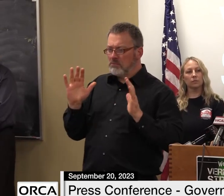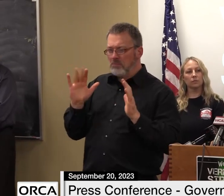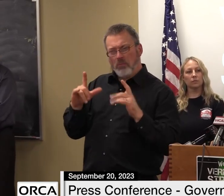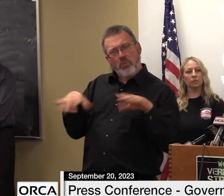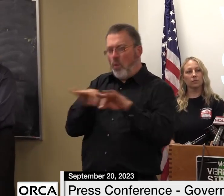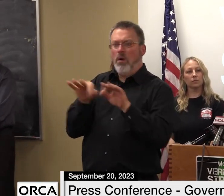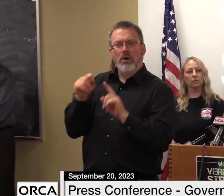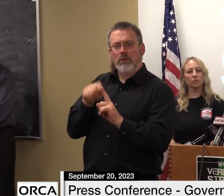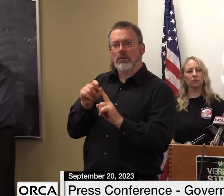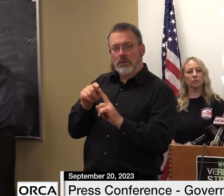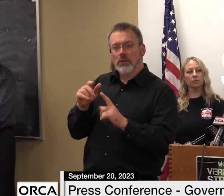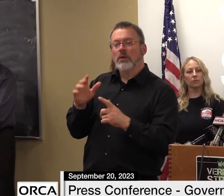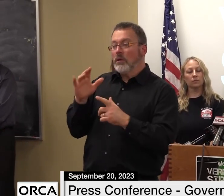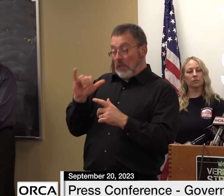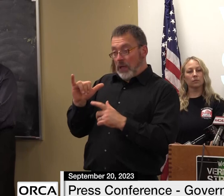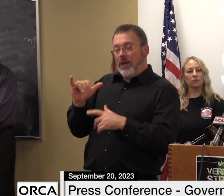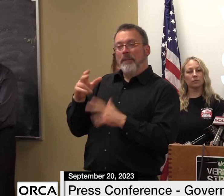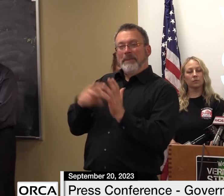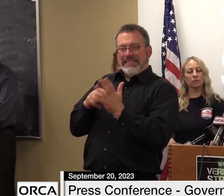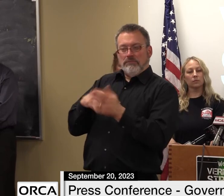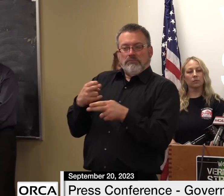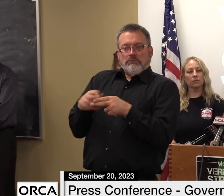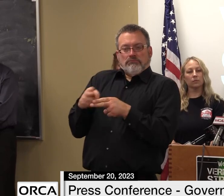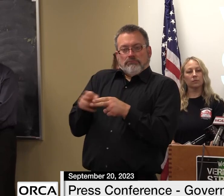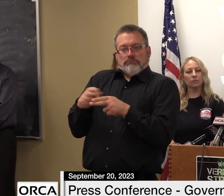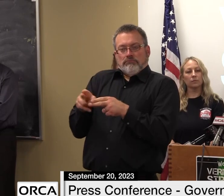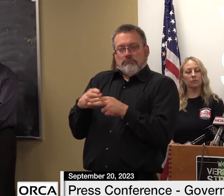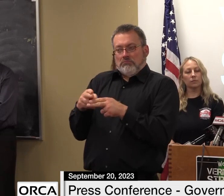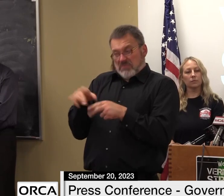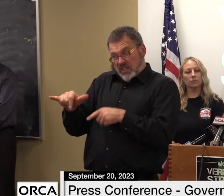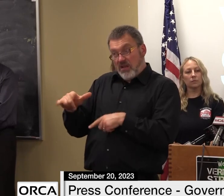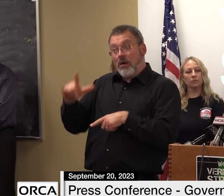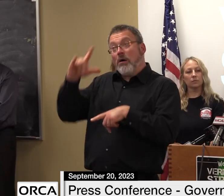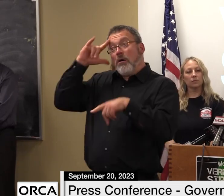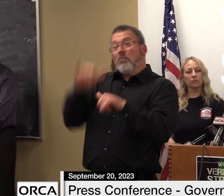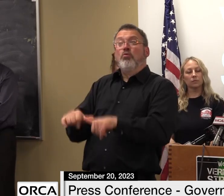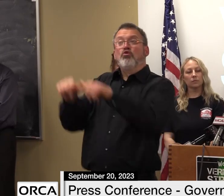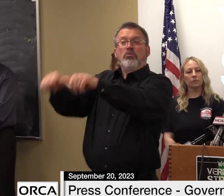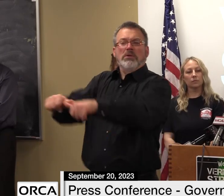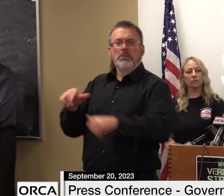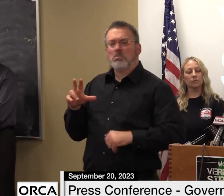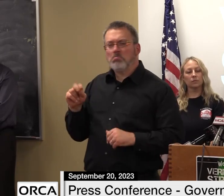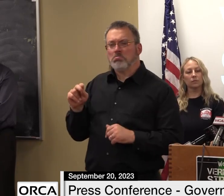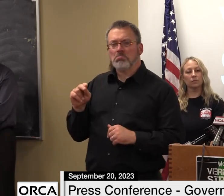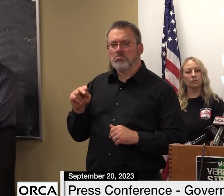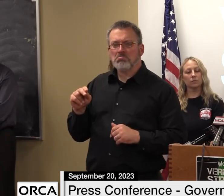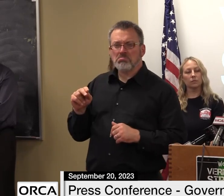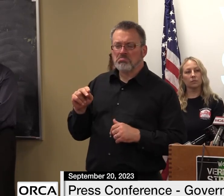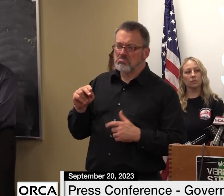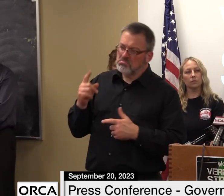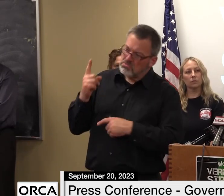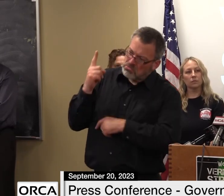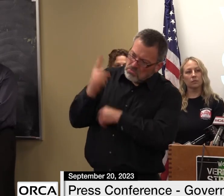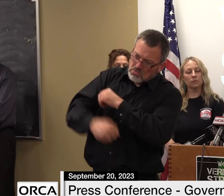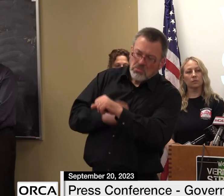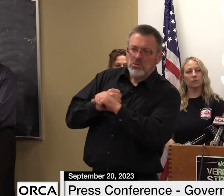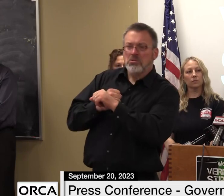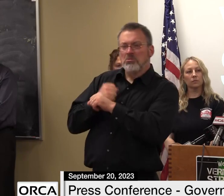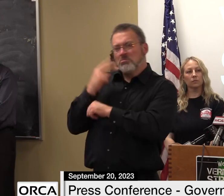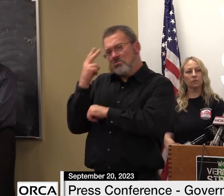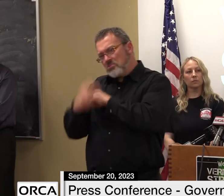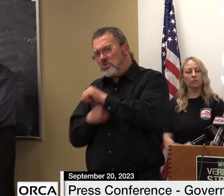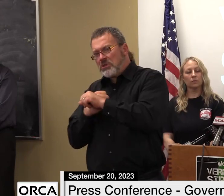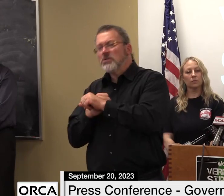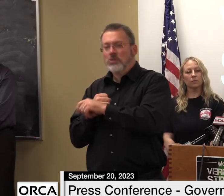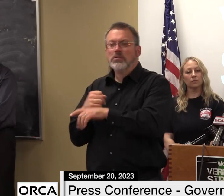they're not permanent locations. They're temporary in nature, and then at the end of 18 months, you know, they're placed somewhere else, or they found